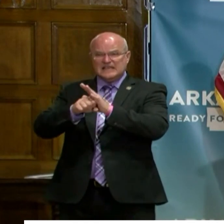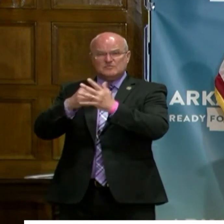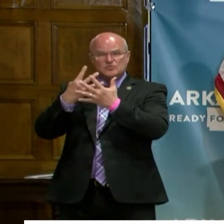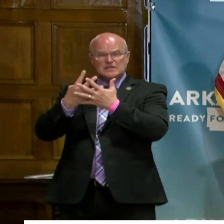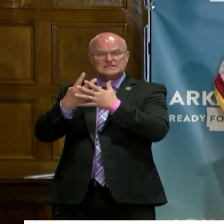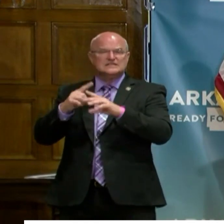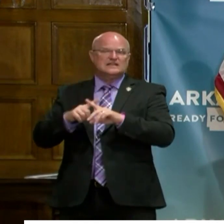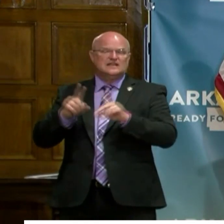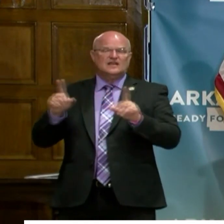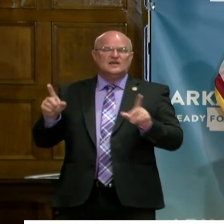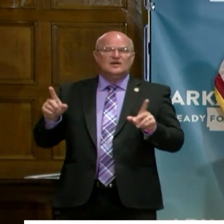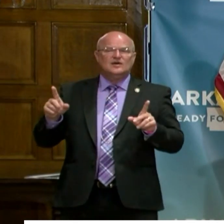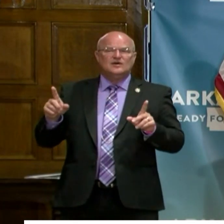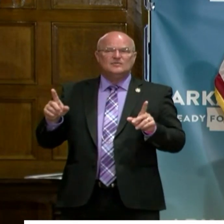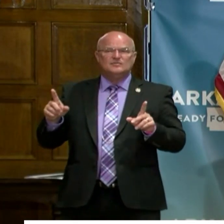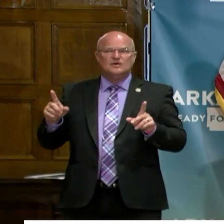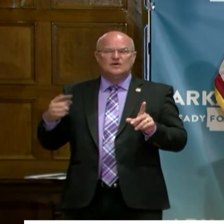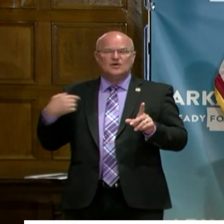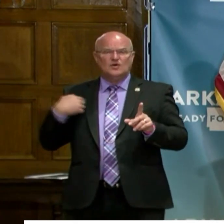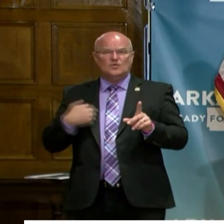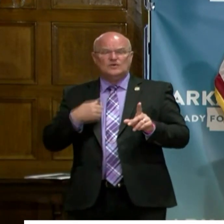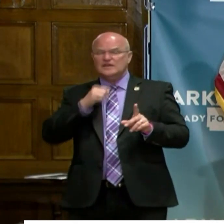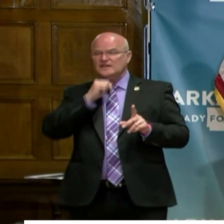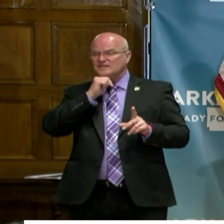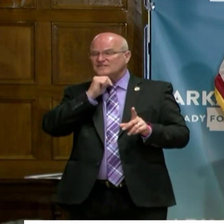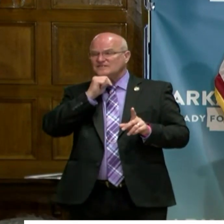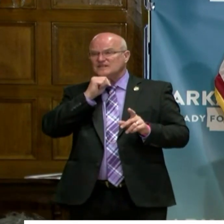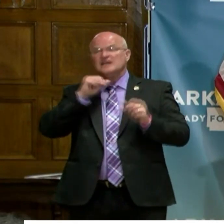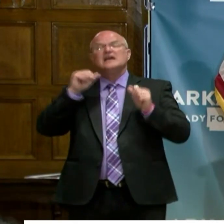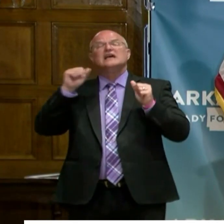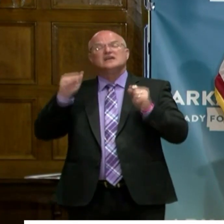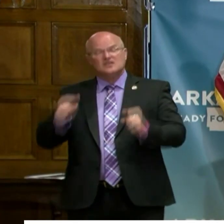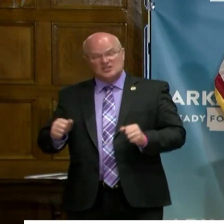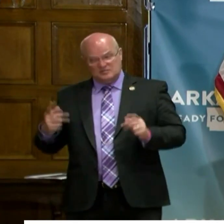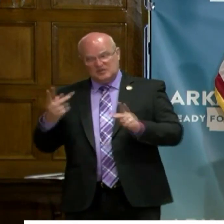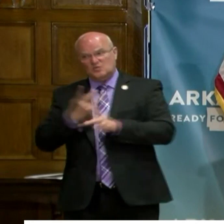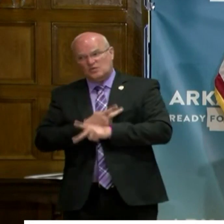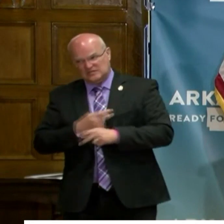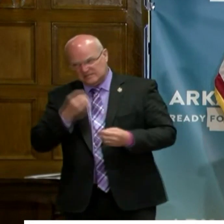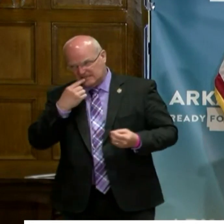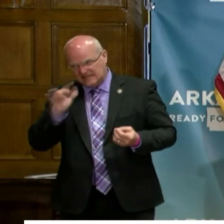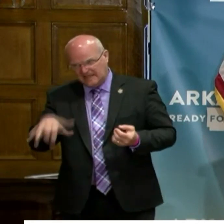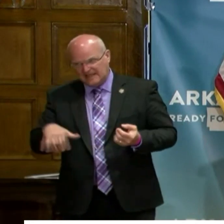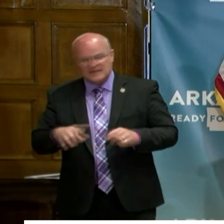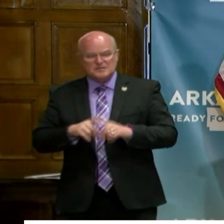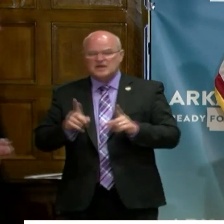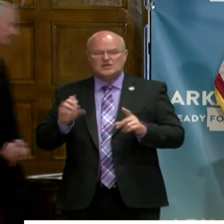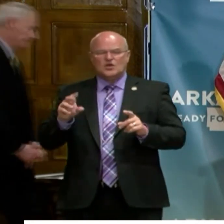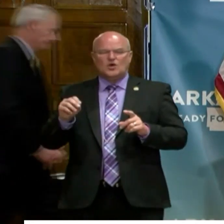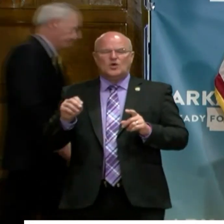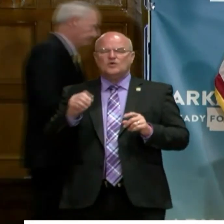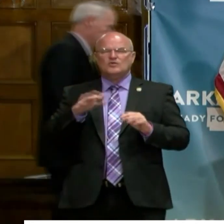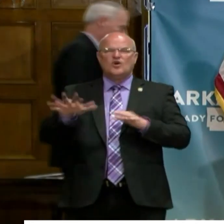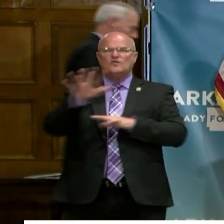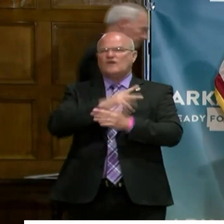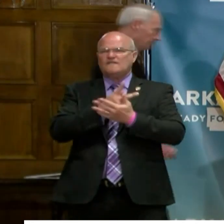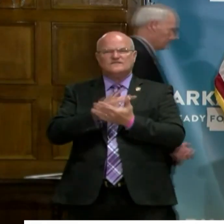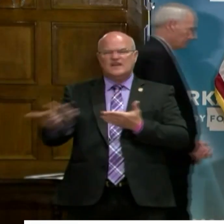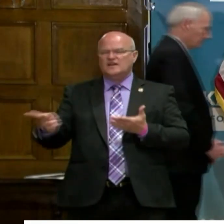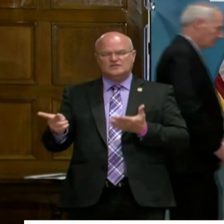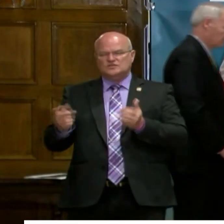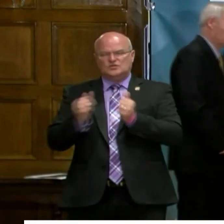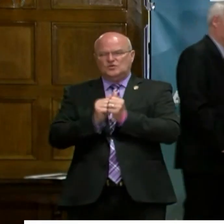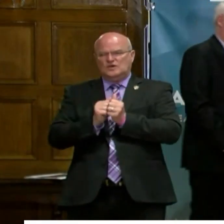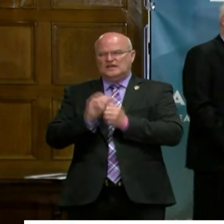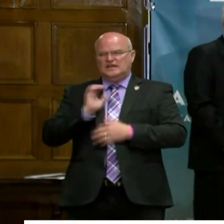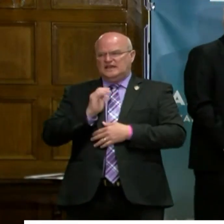but we've not. It could have been a lot worse. Let me put it that way. But no, I don't think there's an overall failure in our